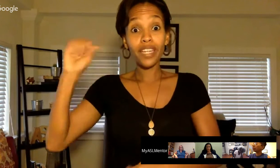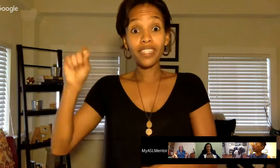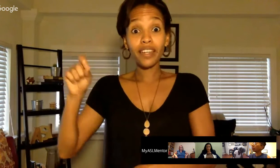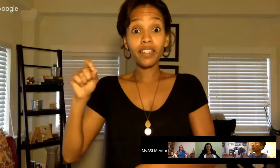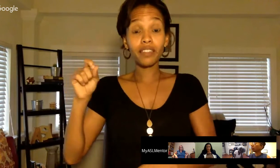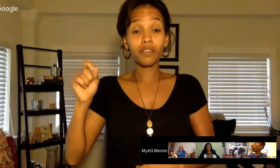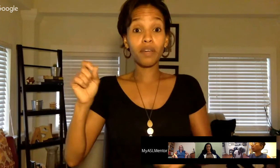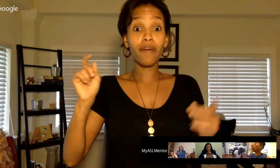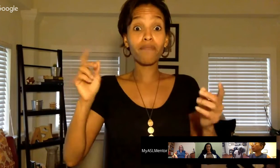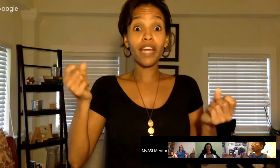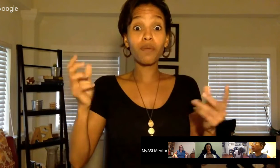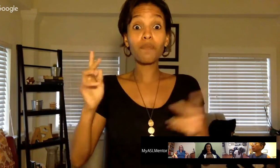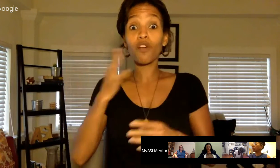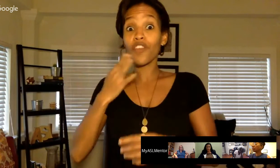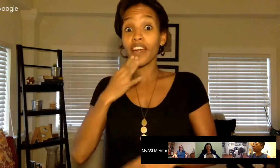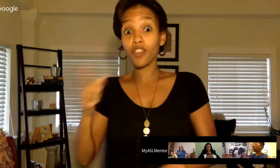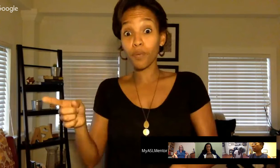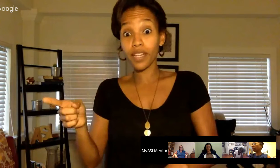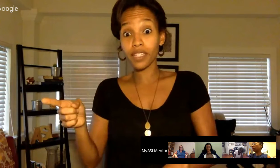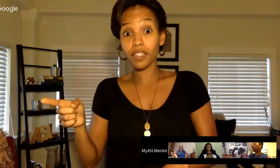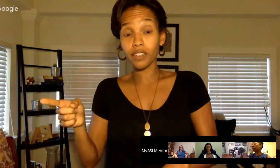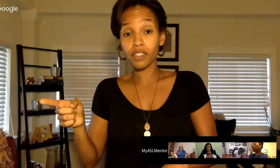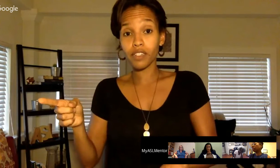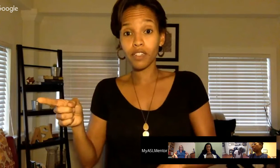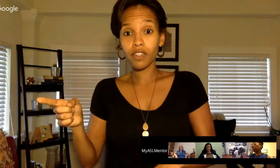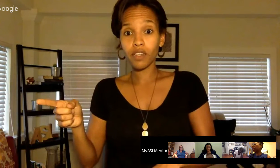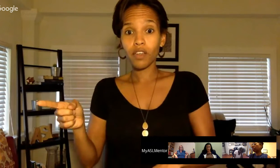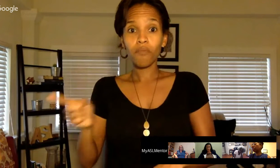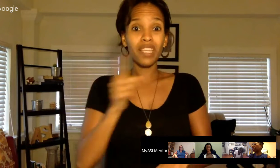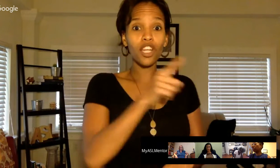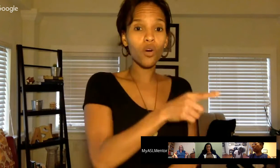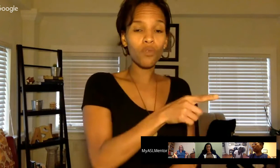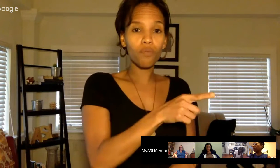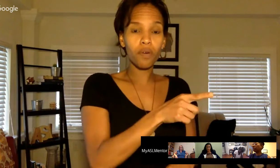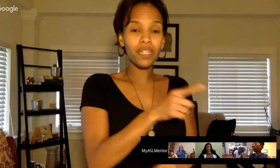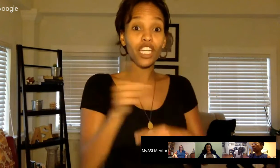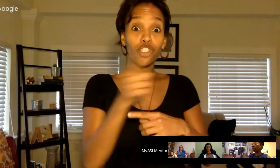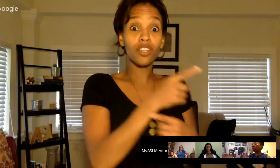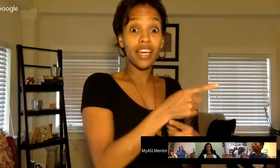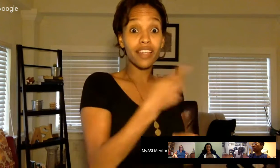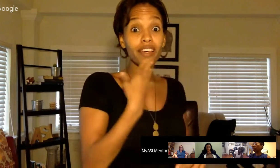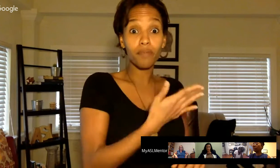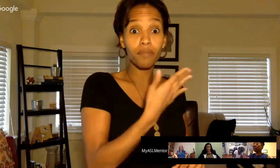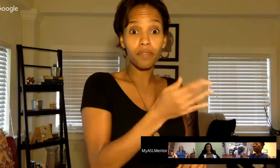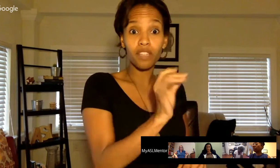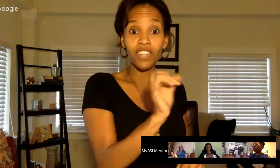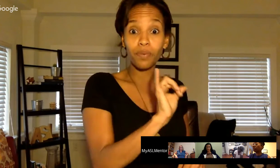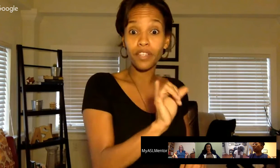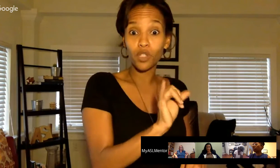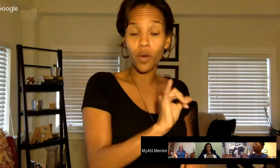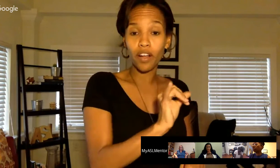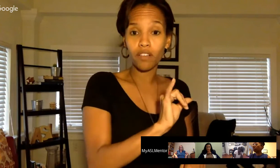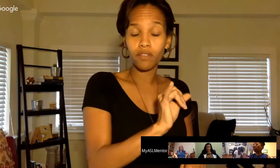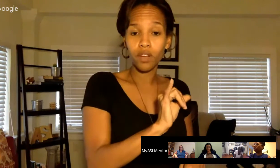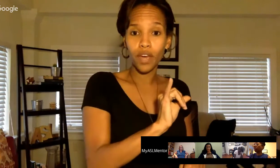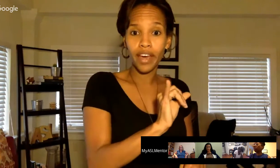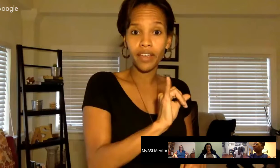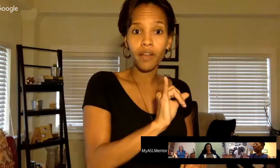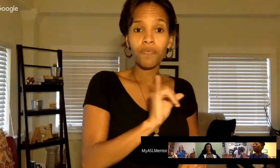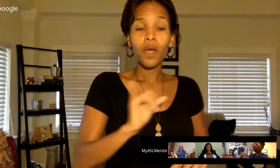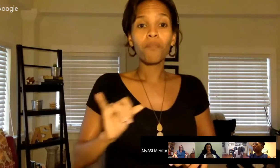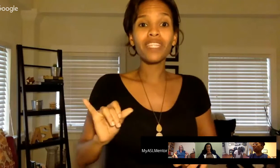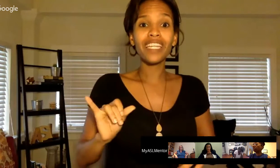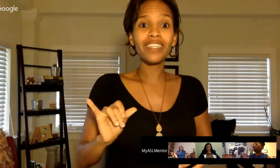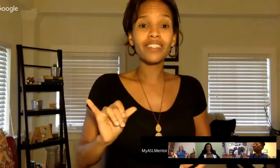the president. Like many people thank the president, but they don't. But they should thank him, the VP, as well.